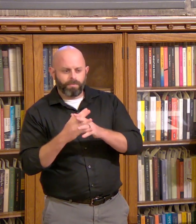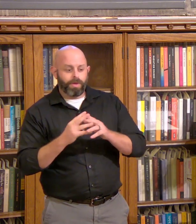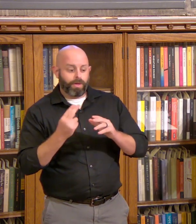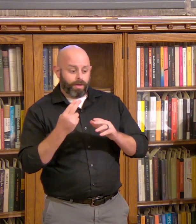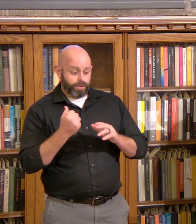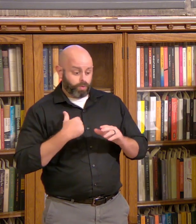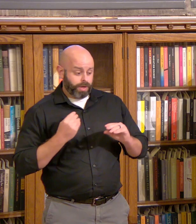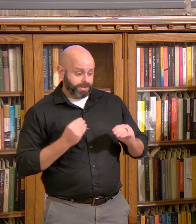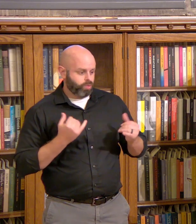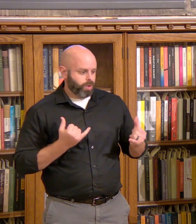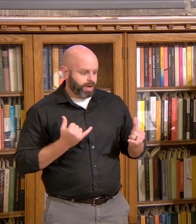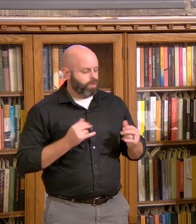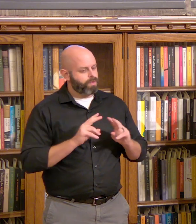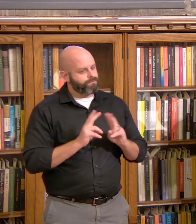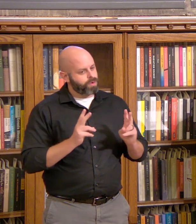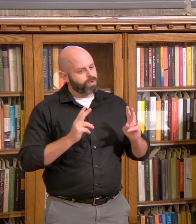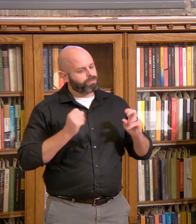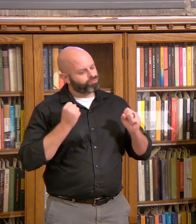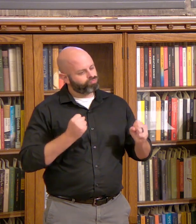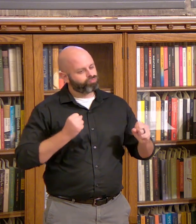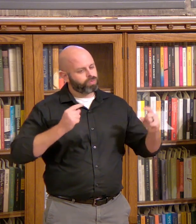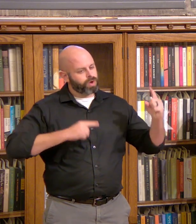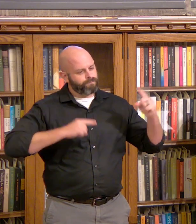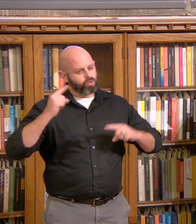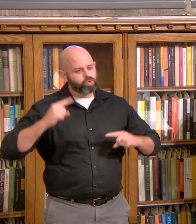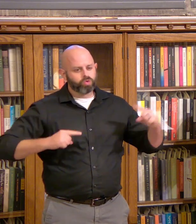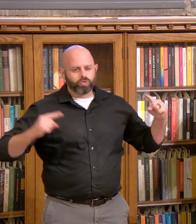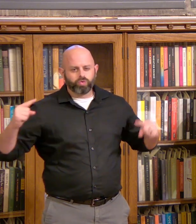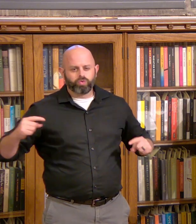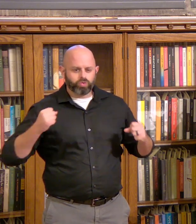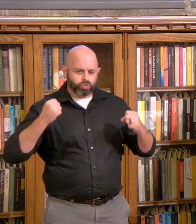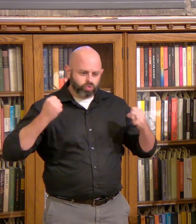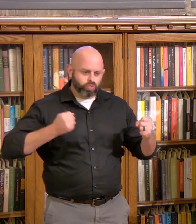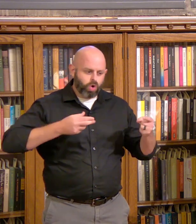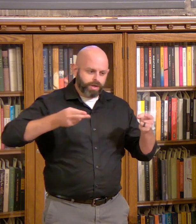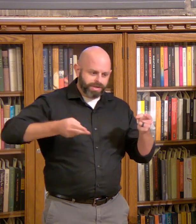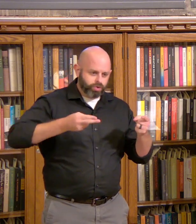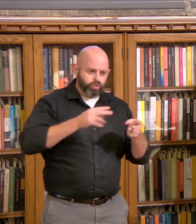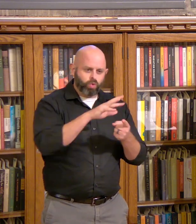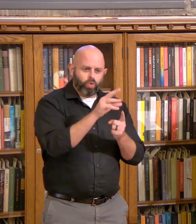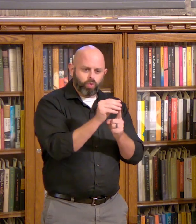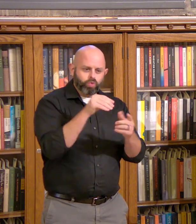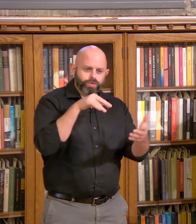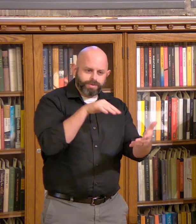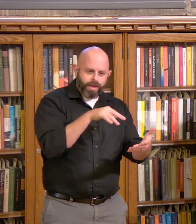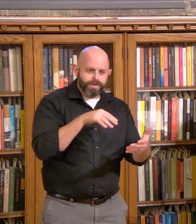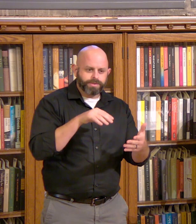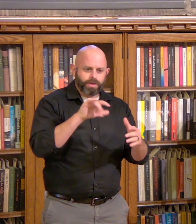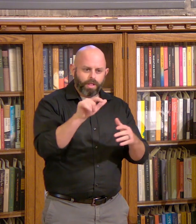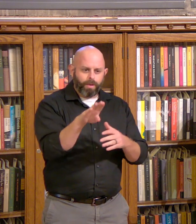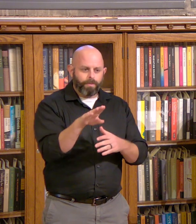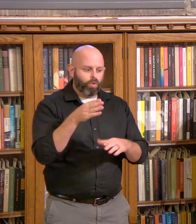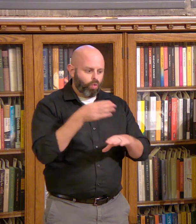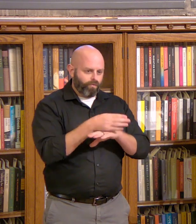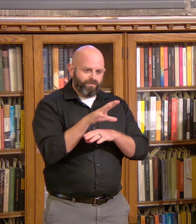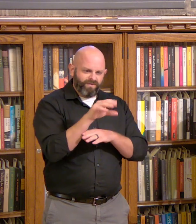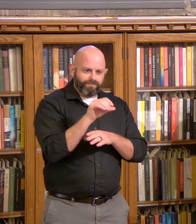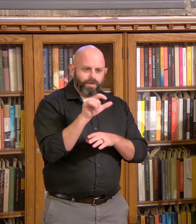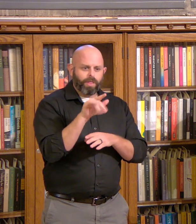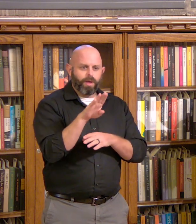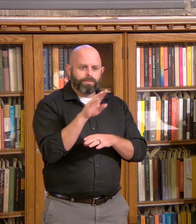at is extremely diverse it has a great history of cultural studies clubs we have over 50 clubs at